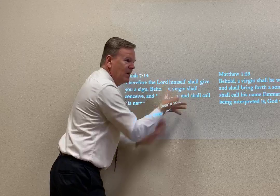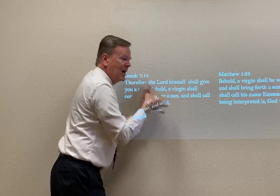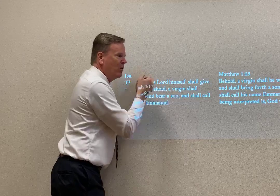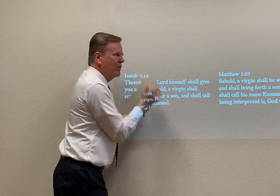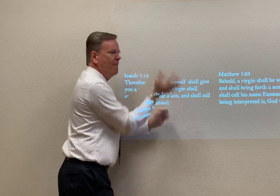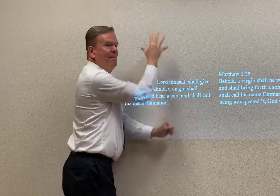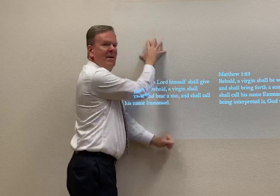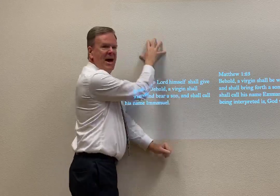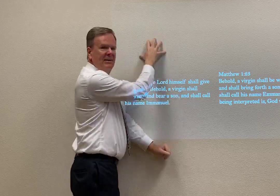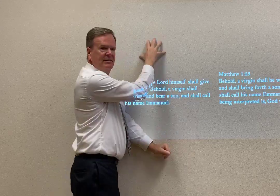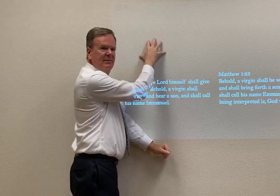is the result of that.